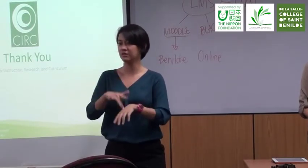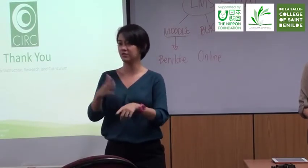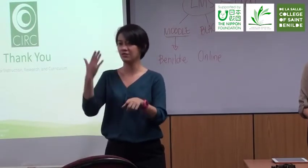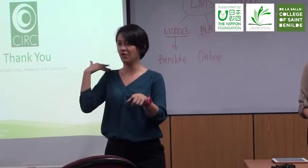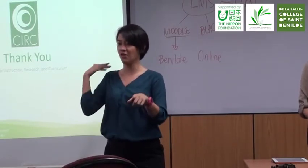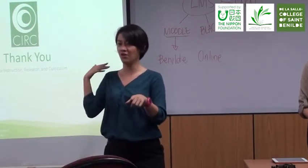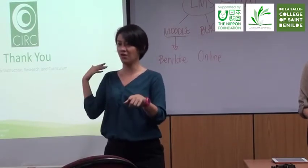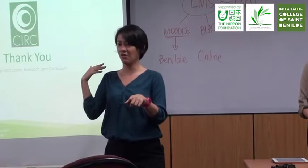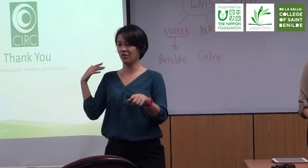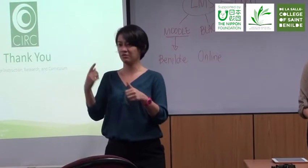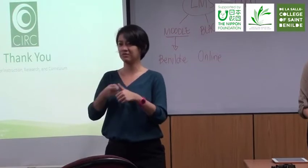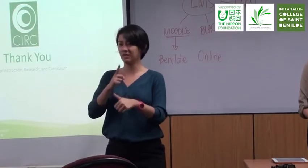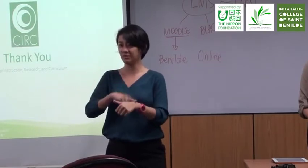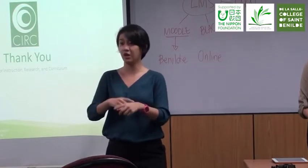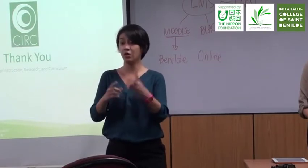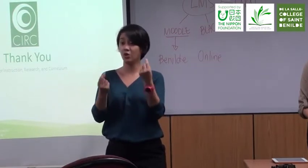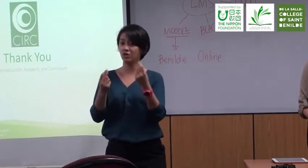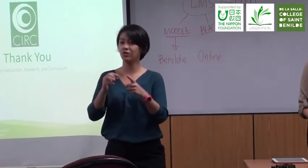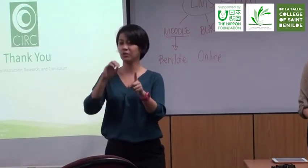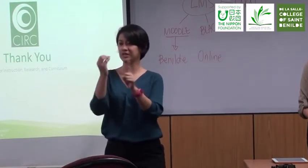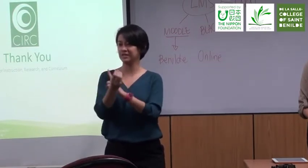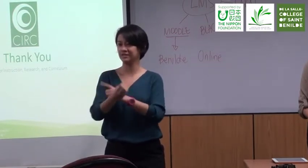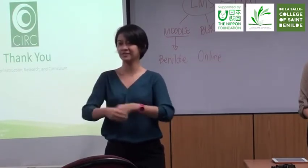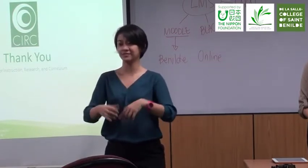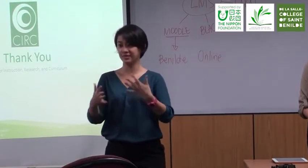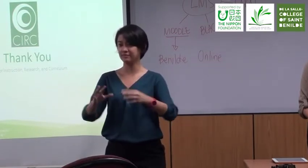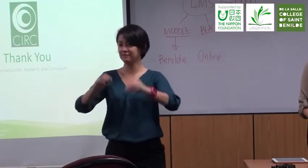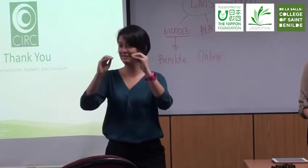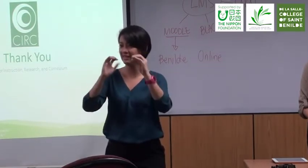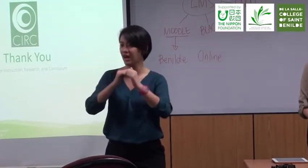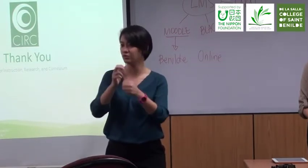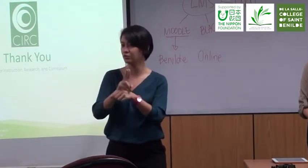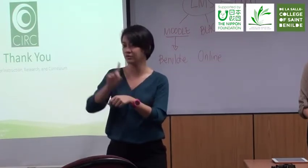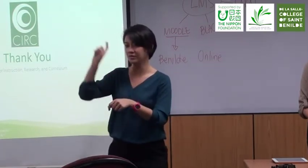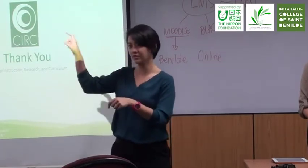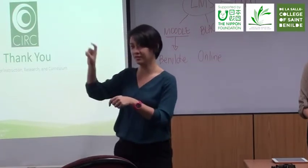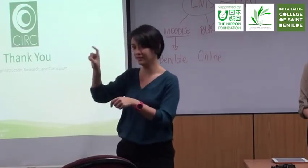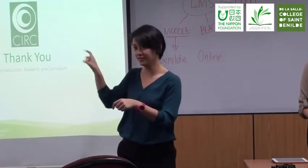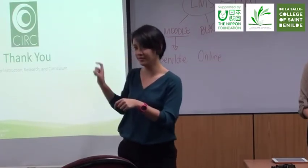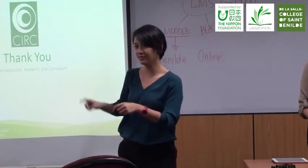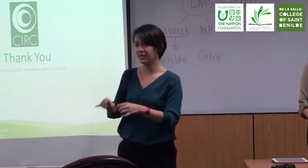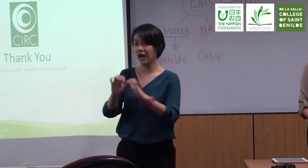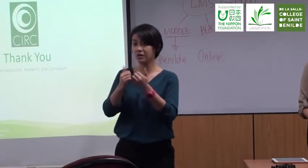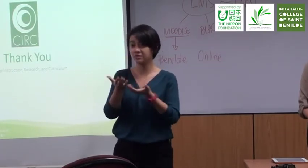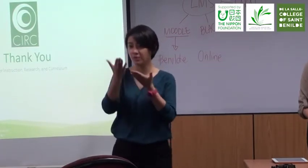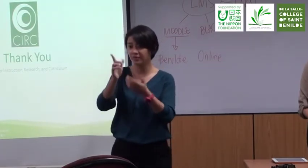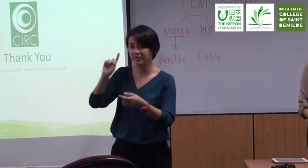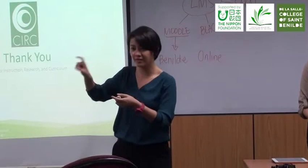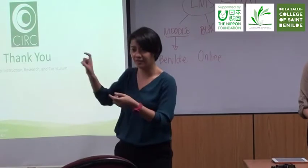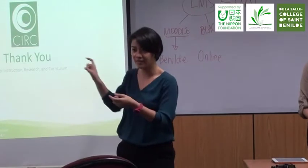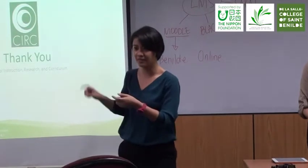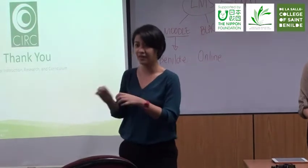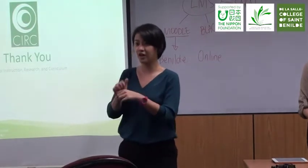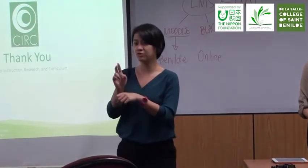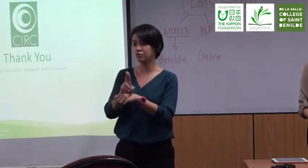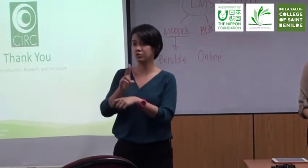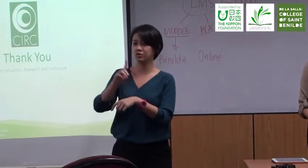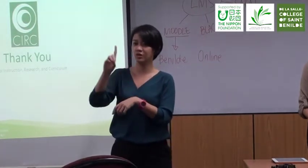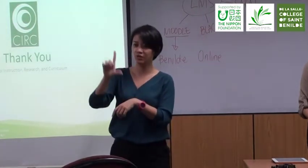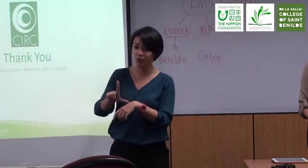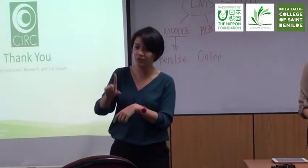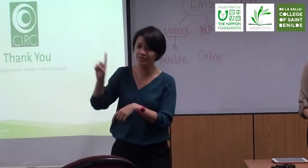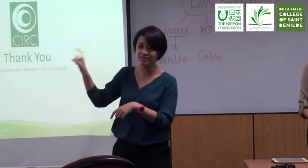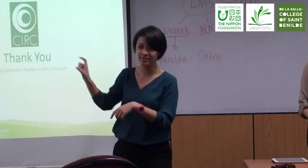well. I said at first it started really difficult, but when we had an orientation with the students and tried to show them how this